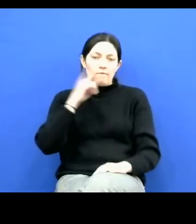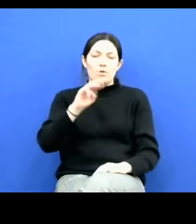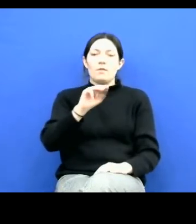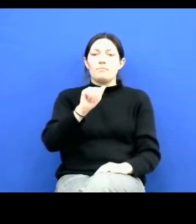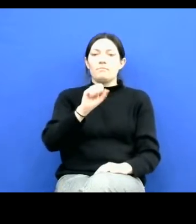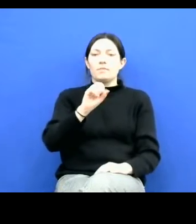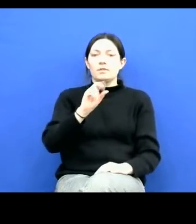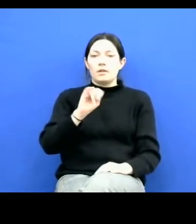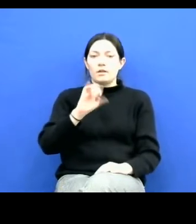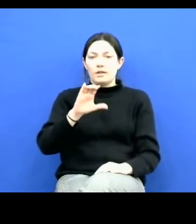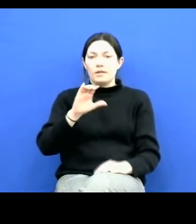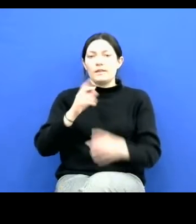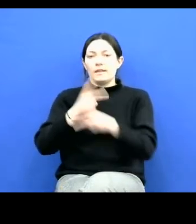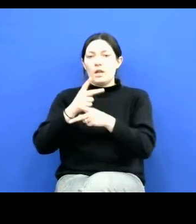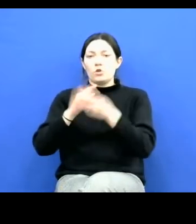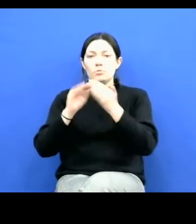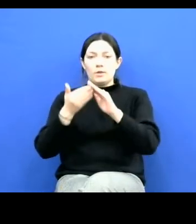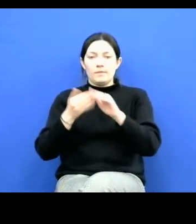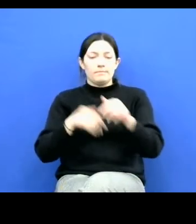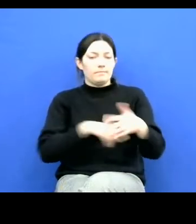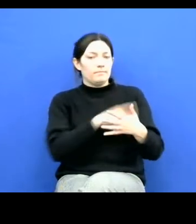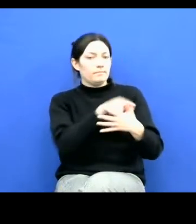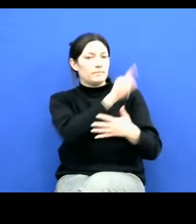Community. Seconded.